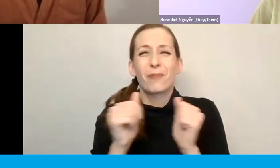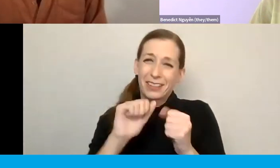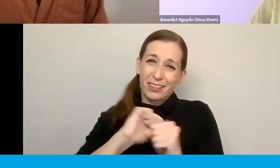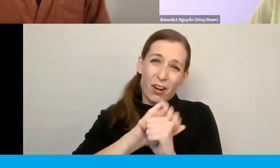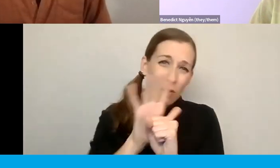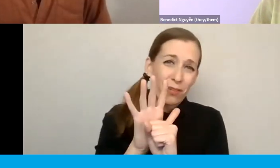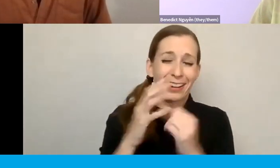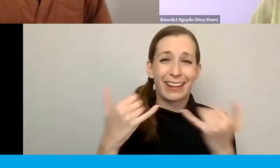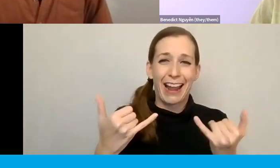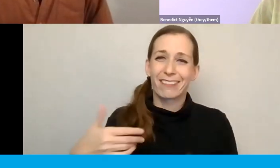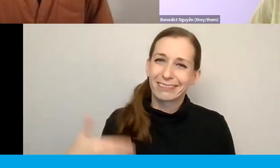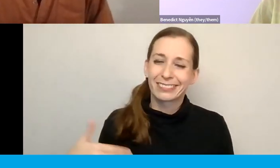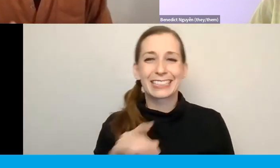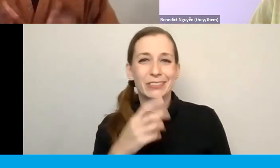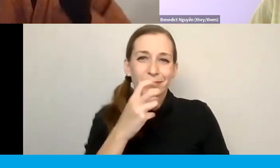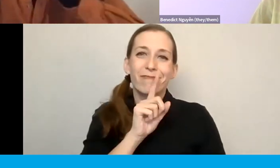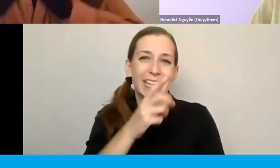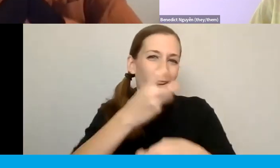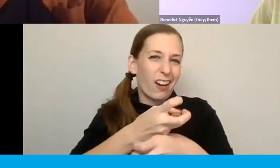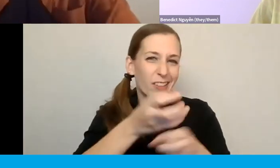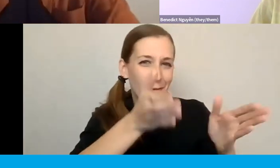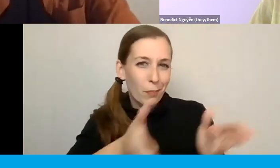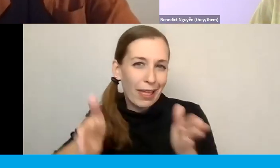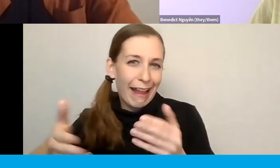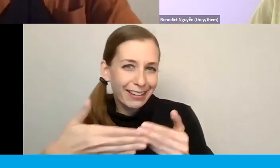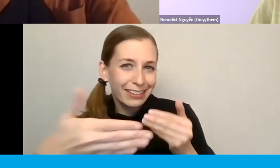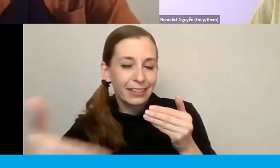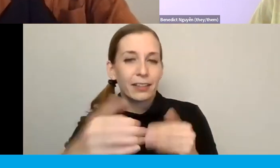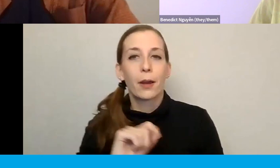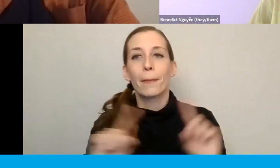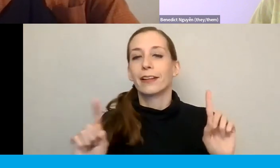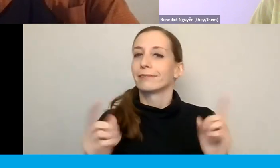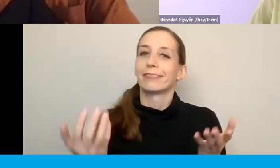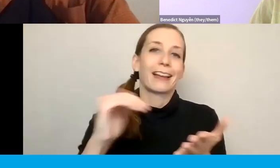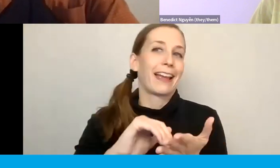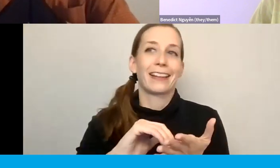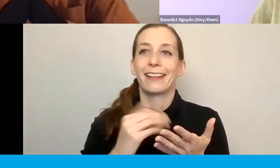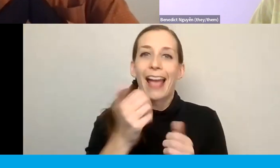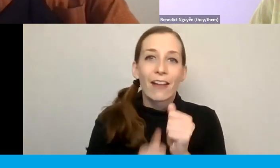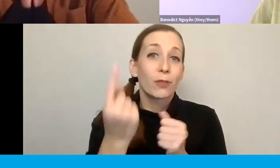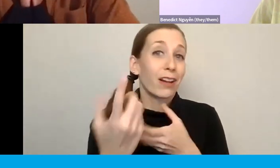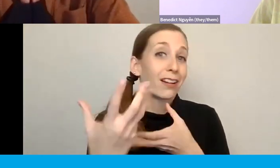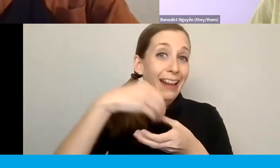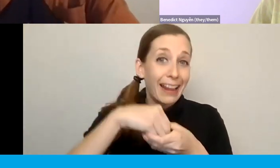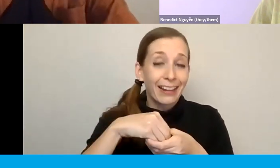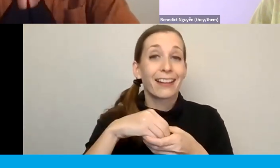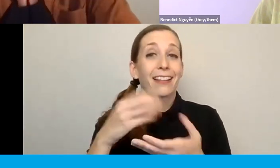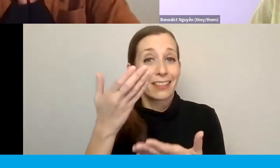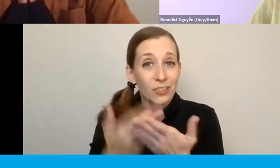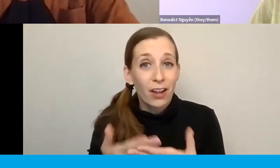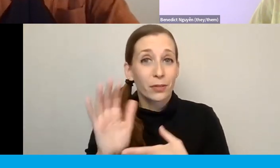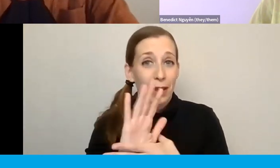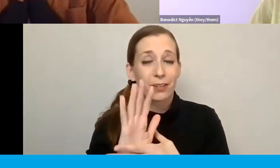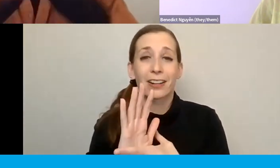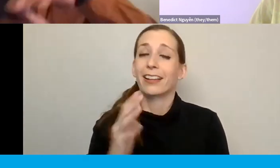long-term. But gratitude to those people that were in the documentary with me, and Ryan and